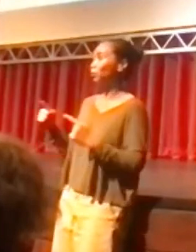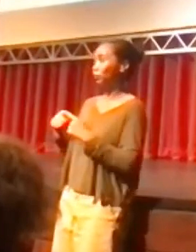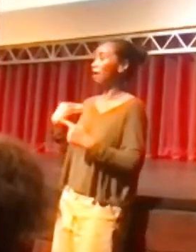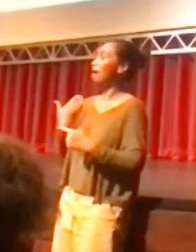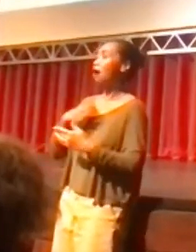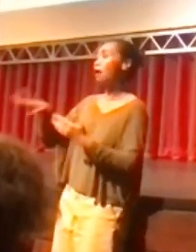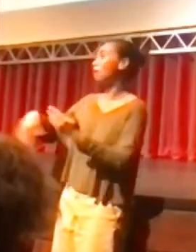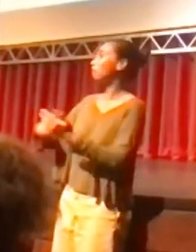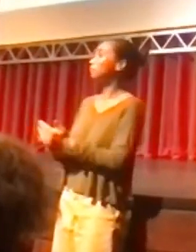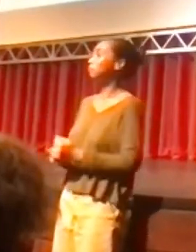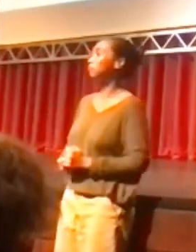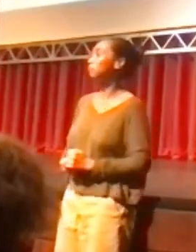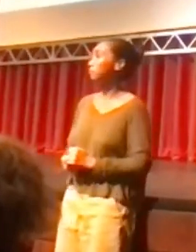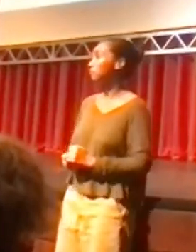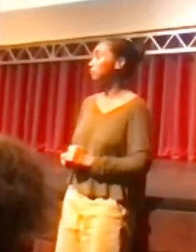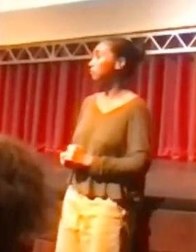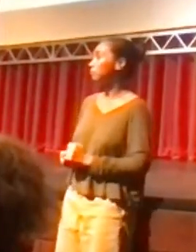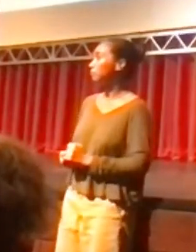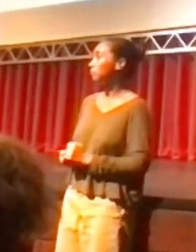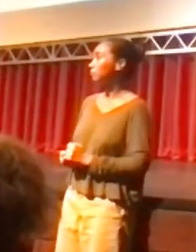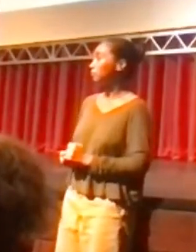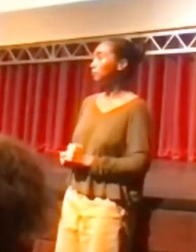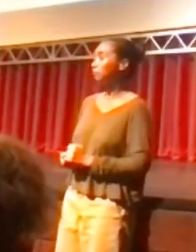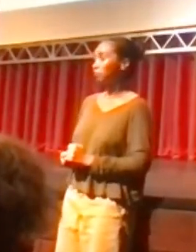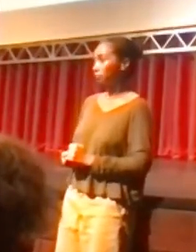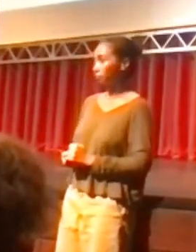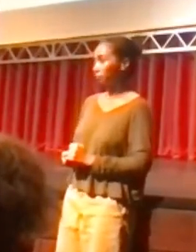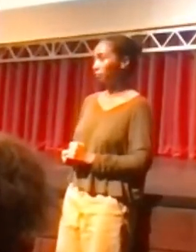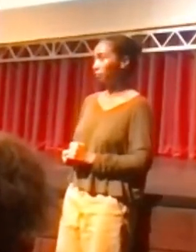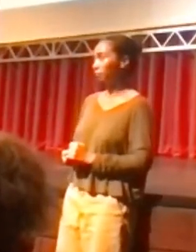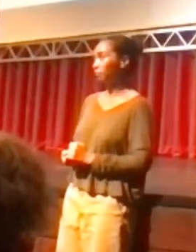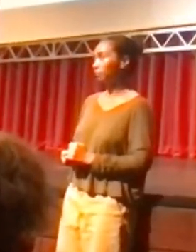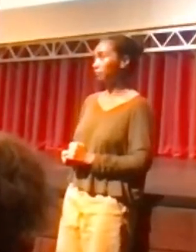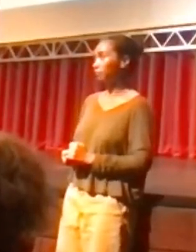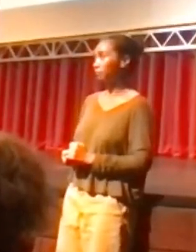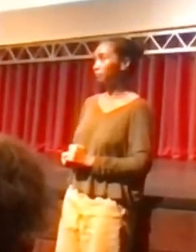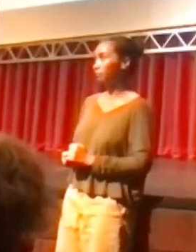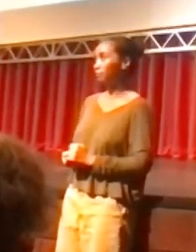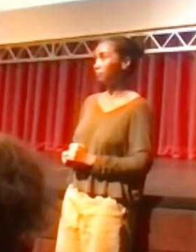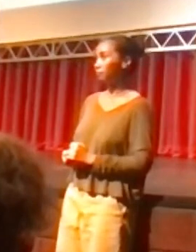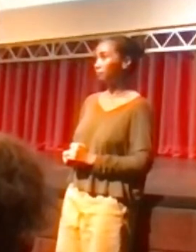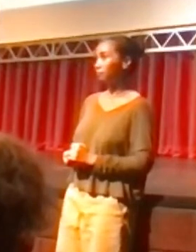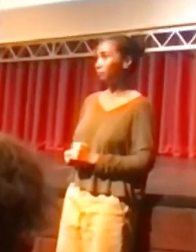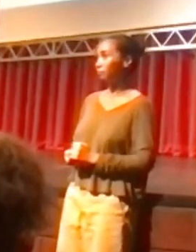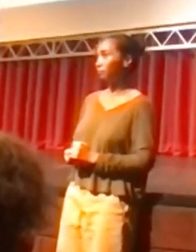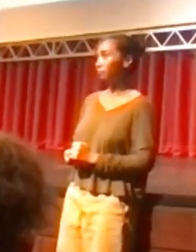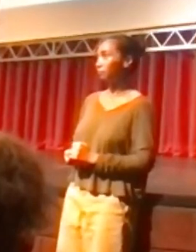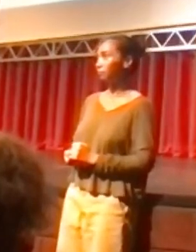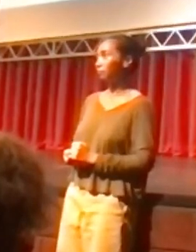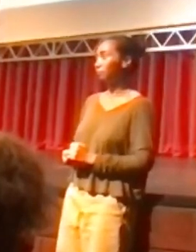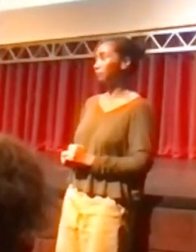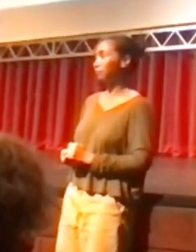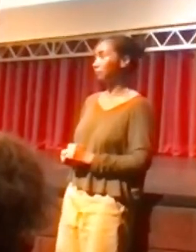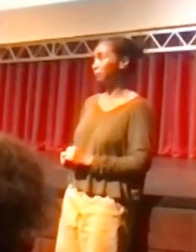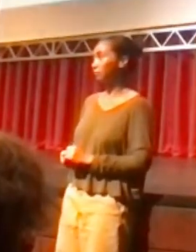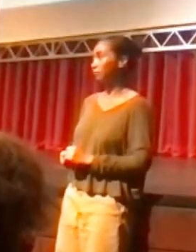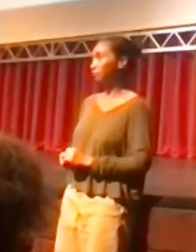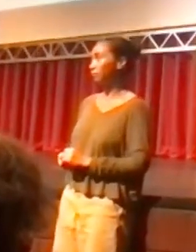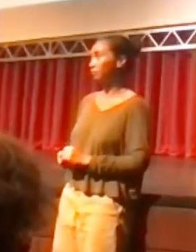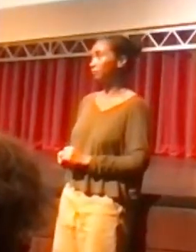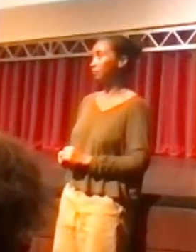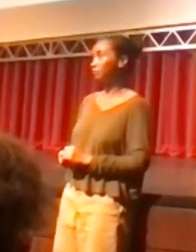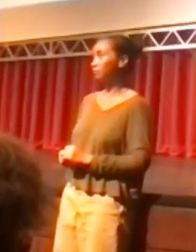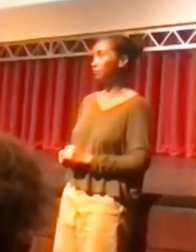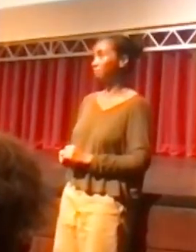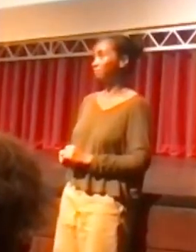all. Nō reira, tēnā koutou, tēnā koutou, kia ora hui mai